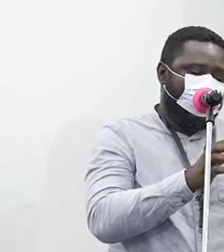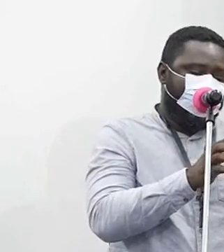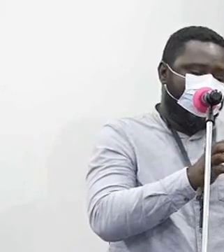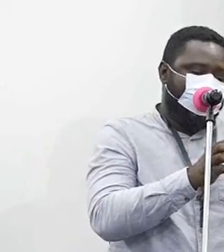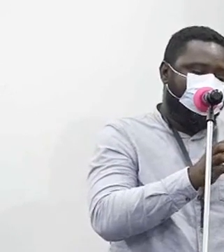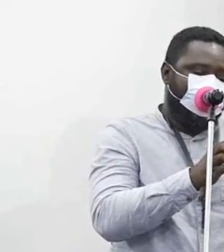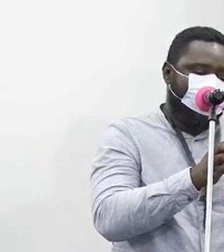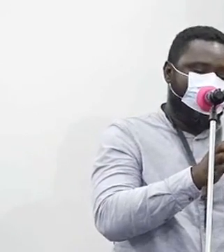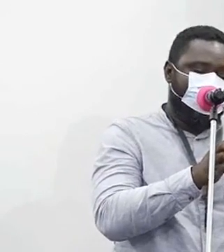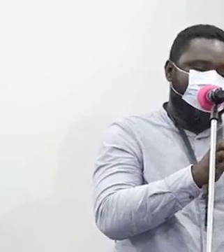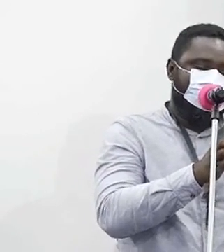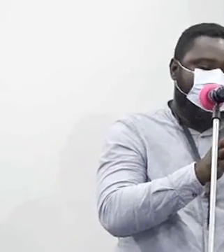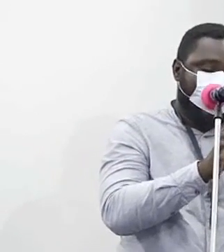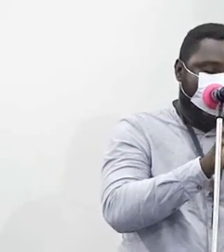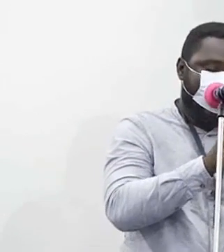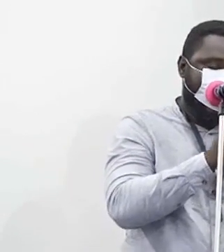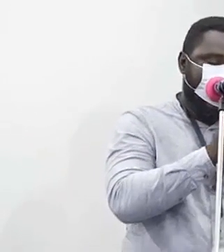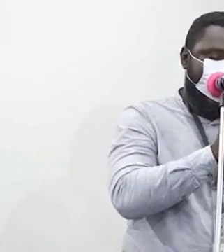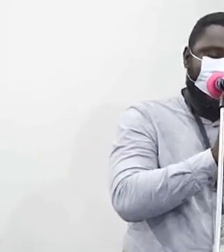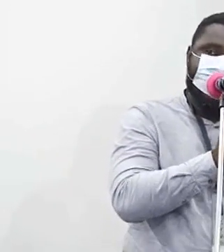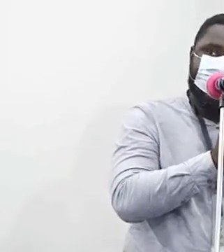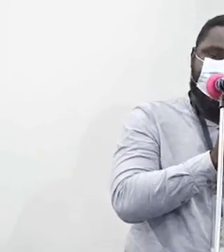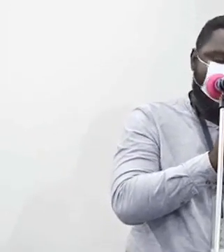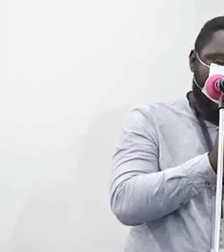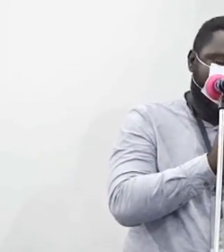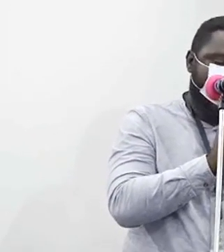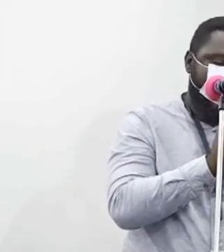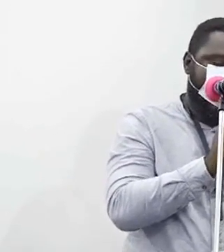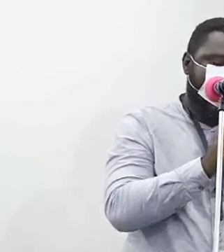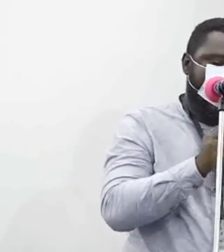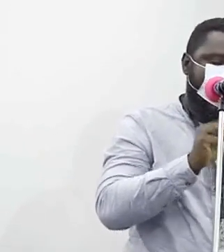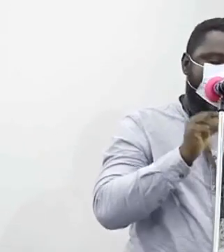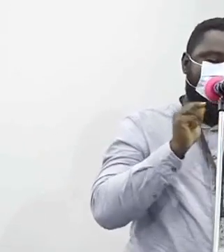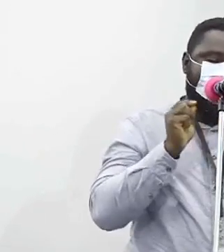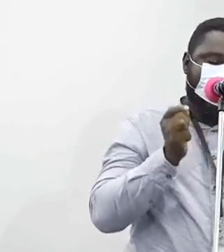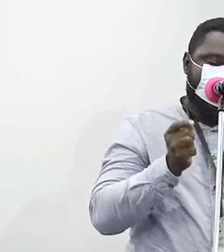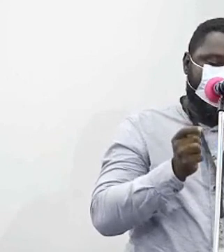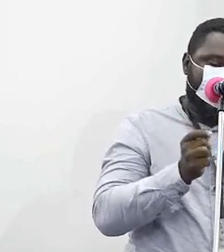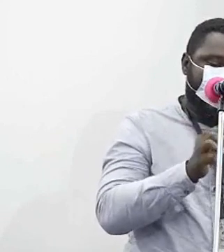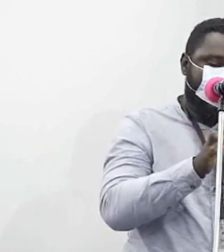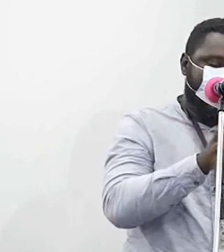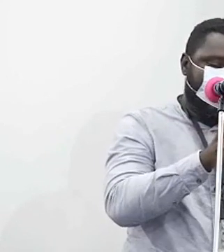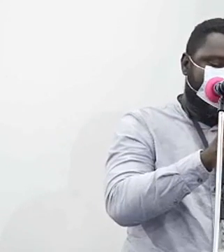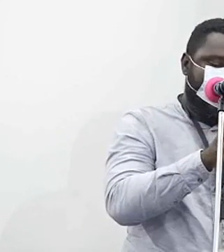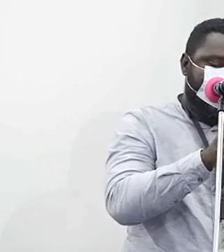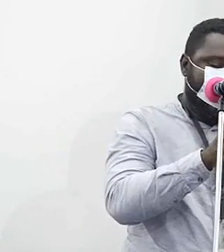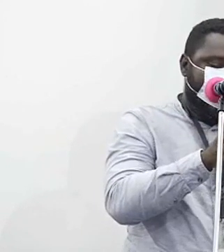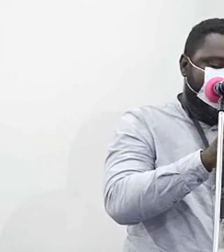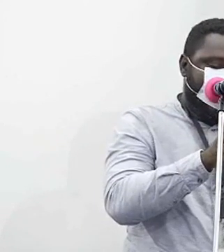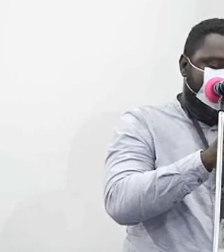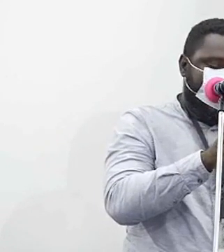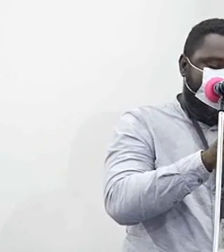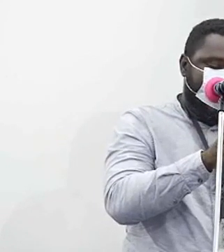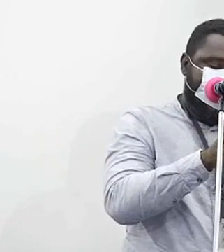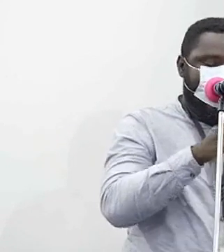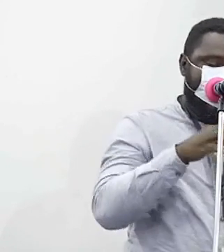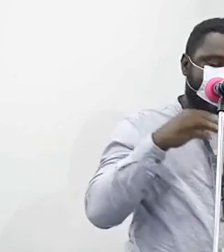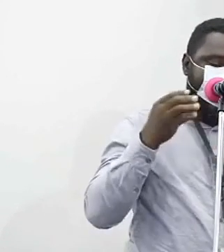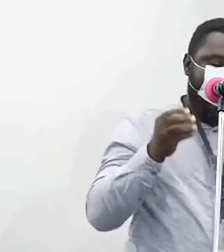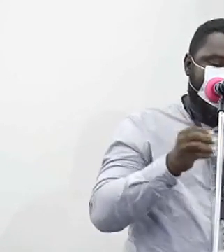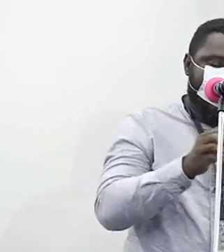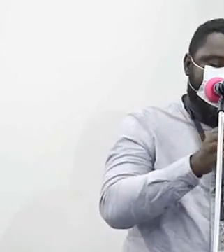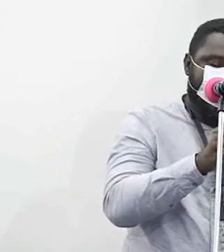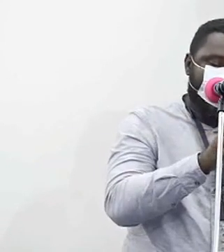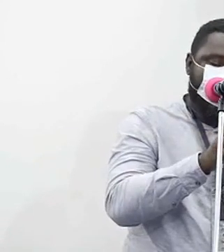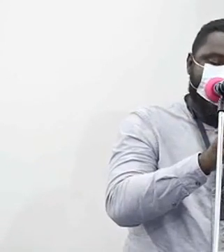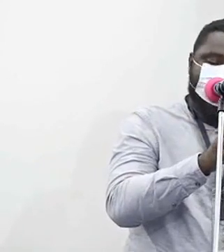the Ghana Health Insurance, Ghana Services website actually mean? Is it that the, is it at the